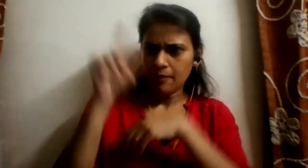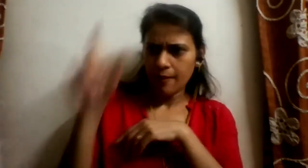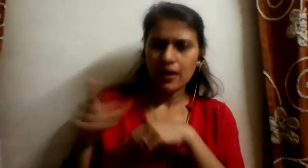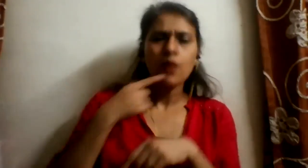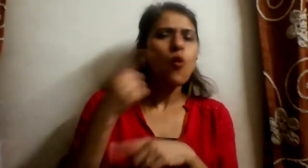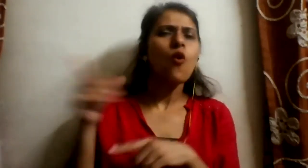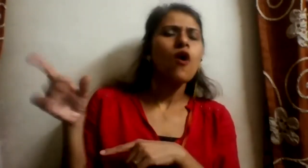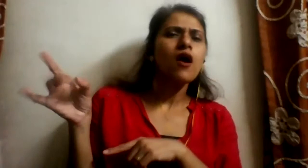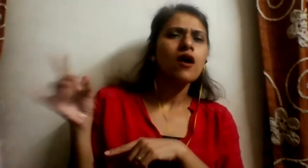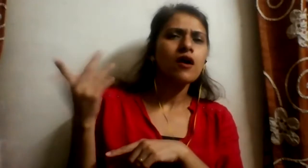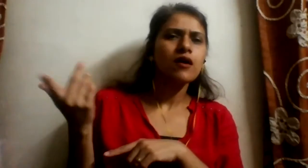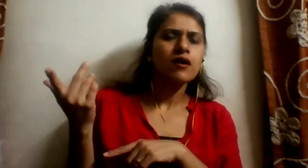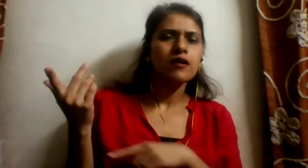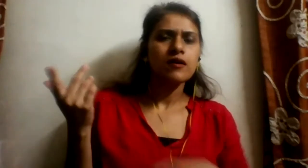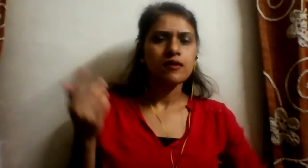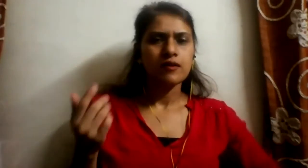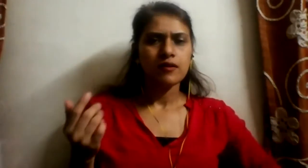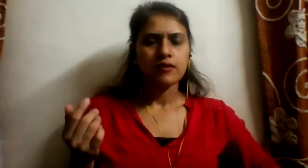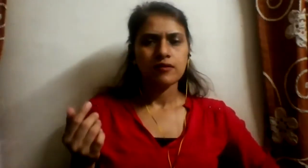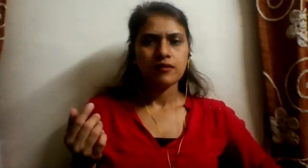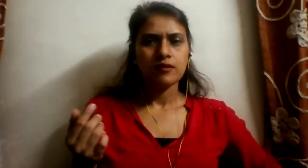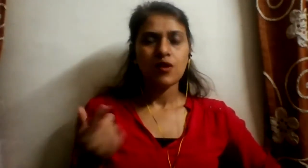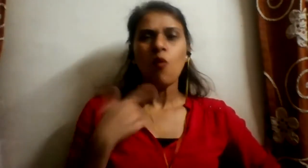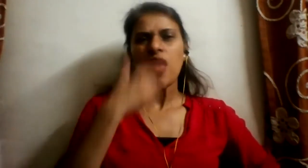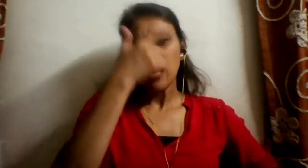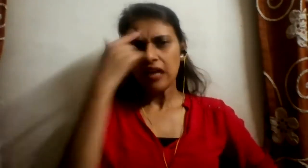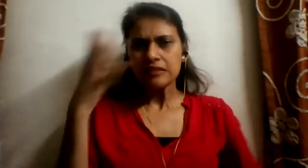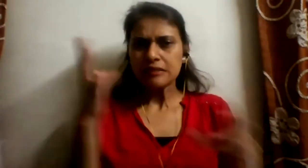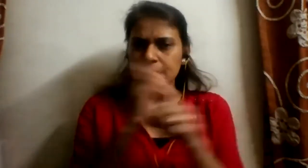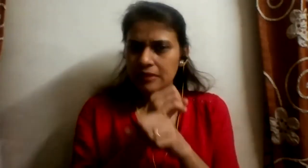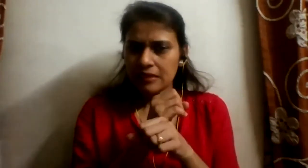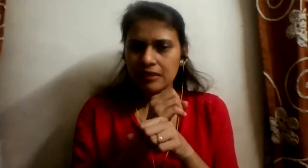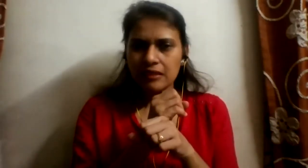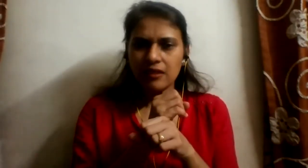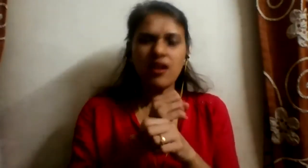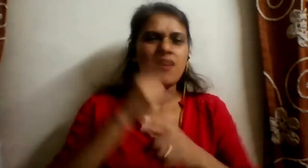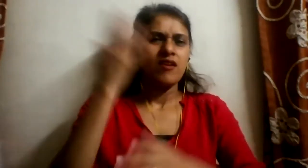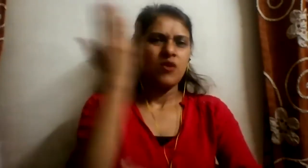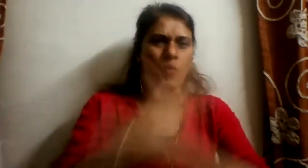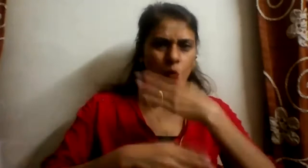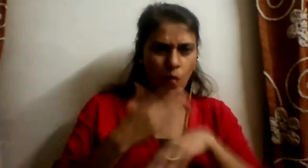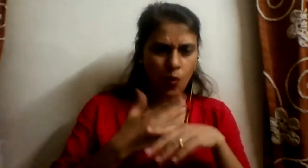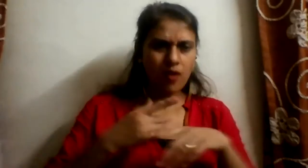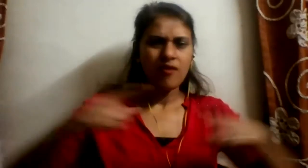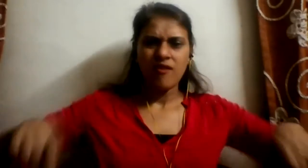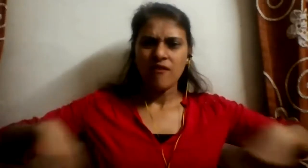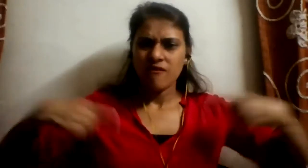As crippled, unfortunate person, a wheelchair bound? I've seen these terminologies. I'm telling you on